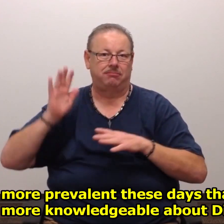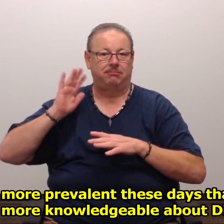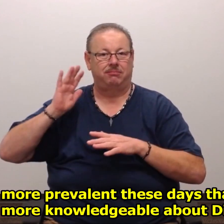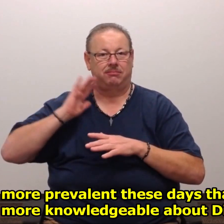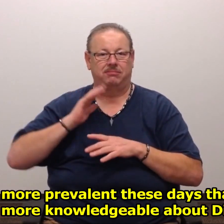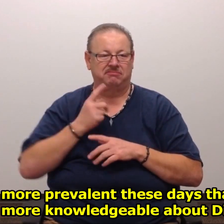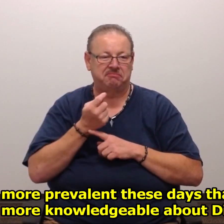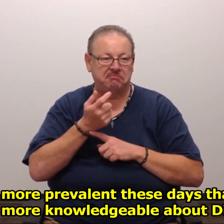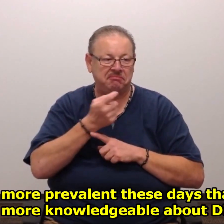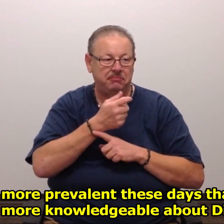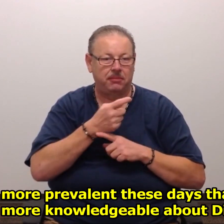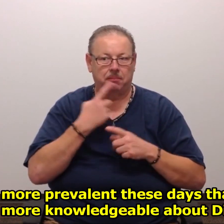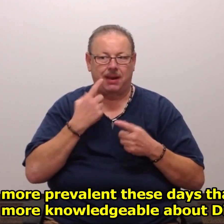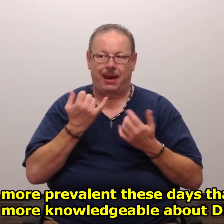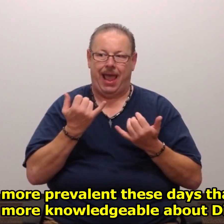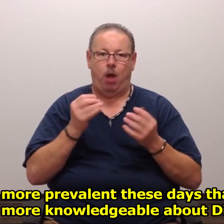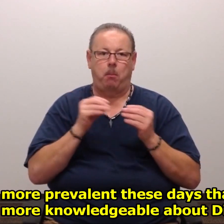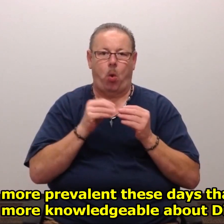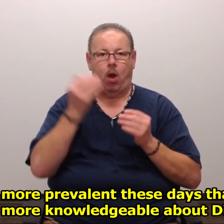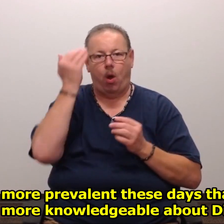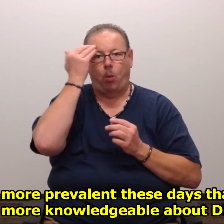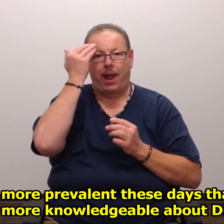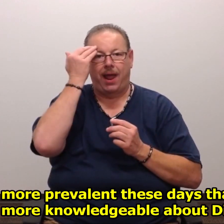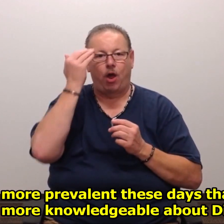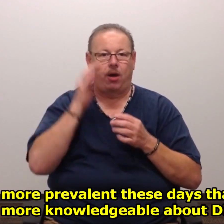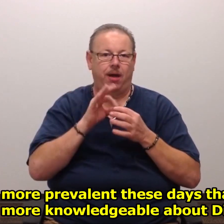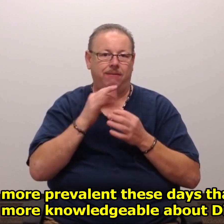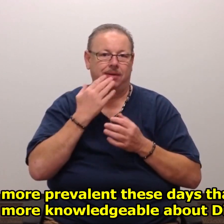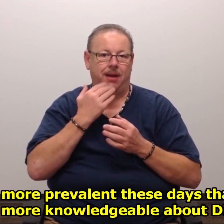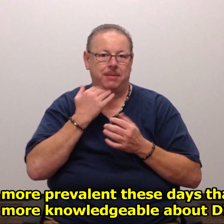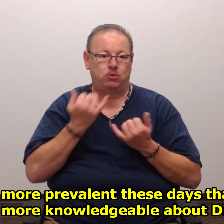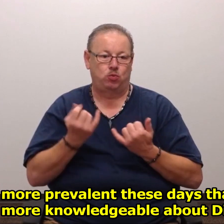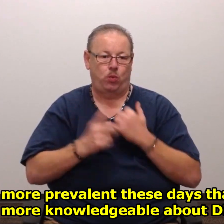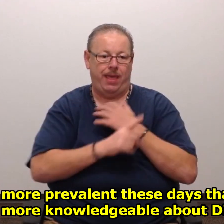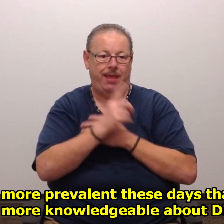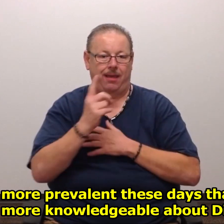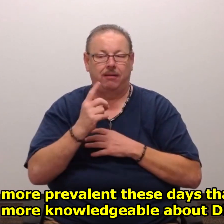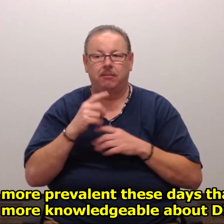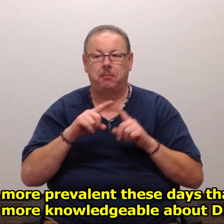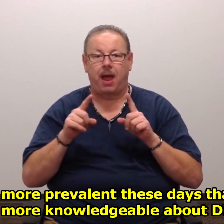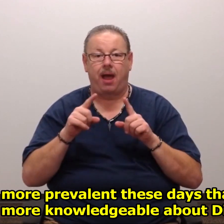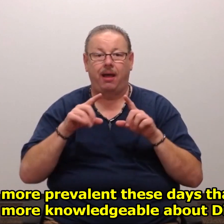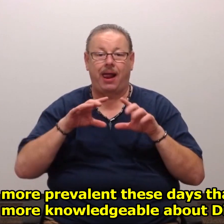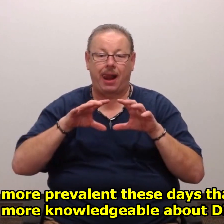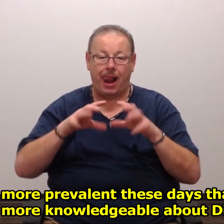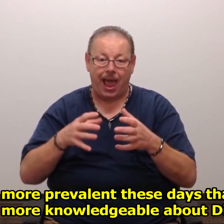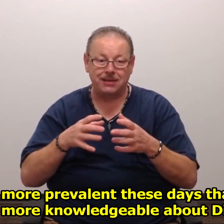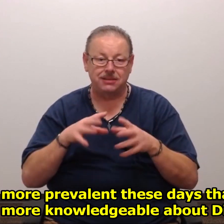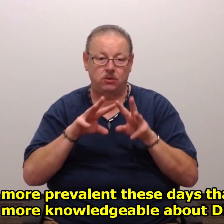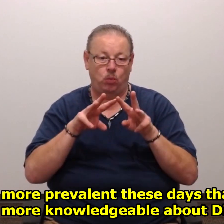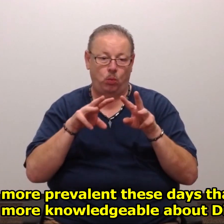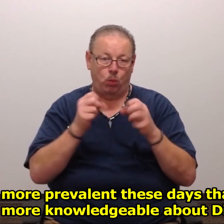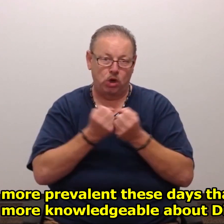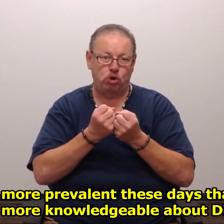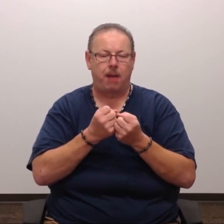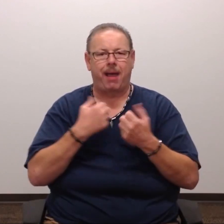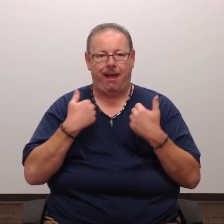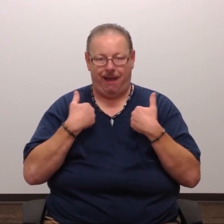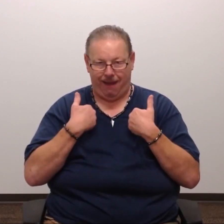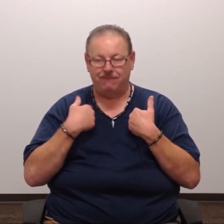Diabetes is a lot more prevalent these days than it used to be, and people are more knowledgeable about diabetes today.